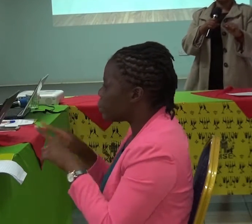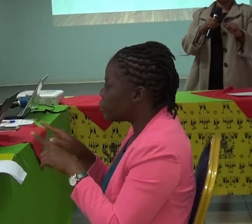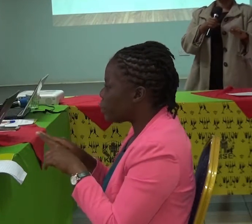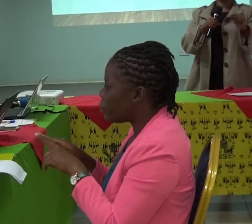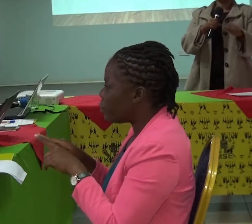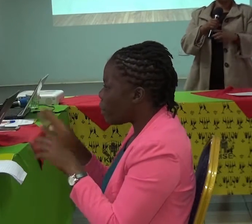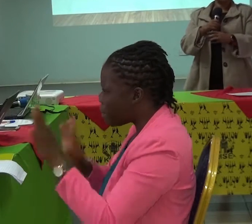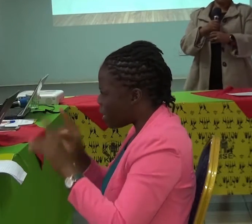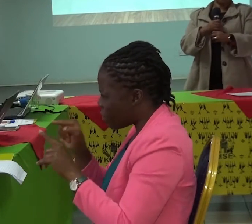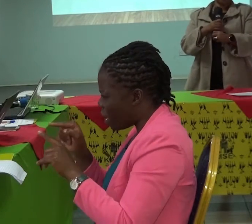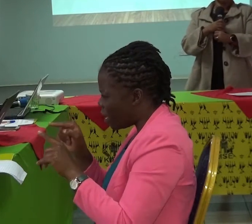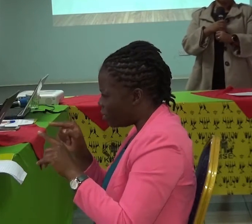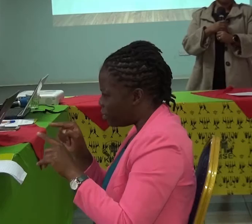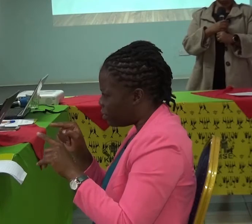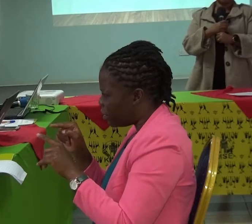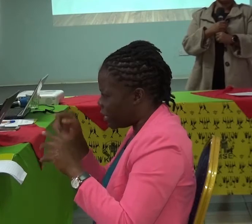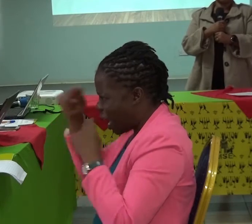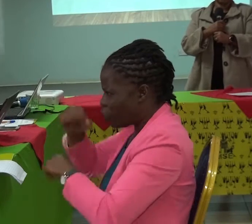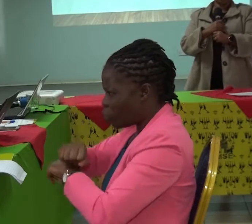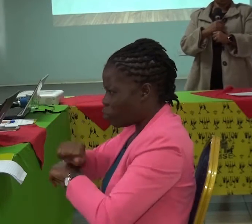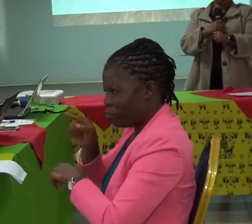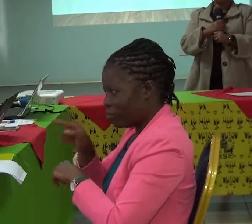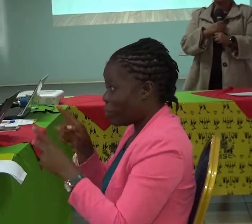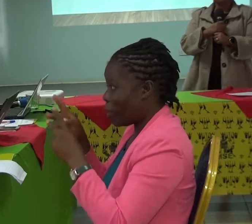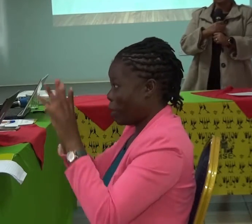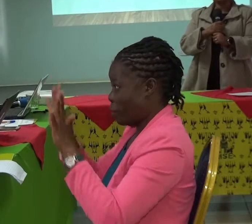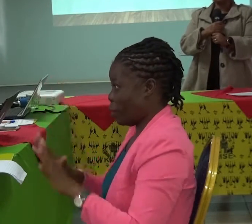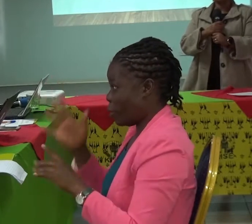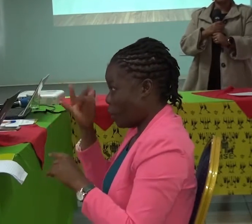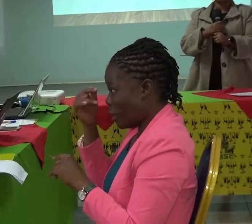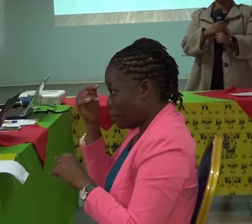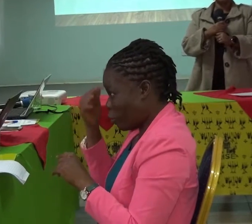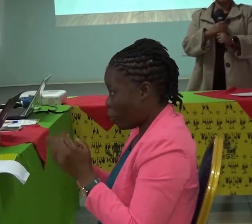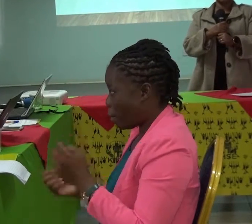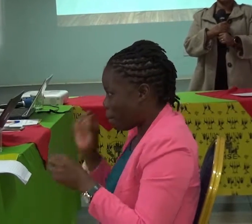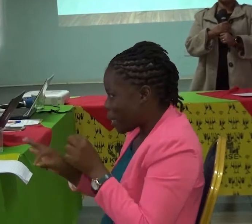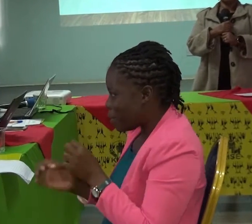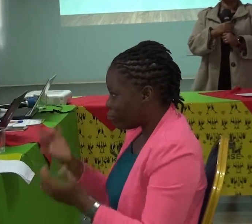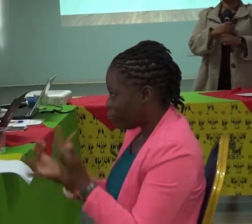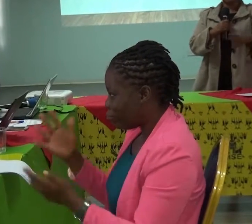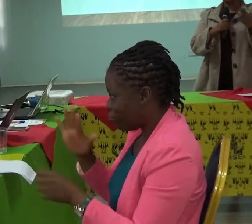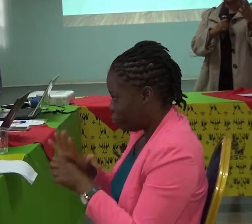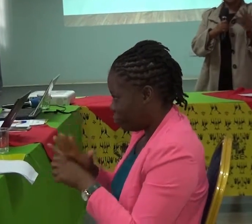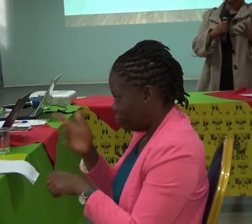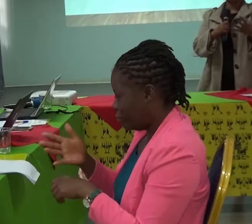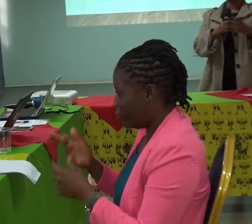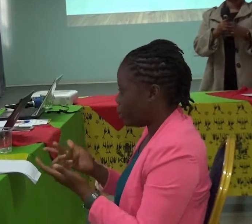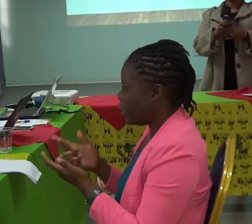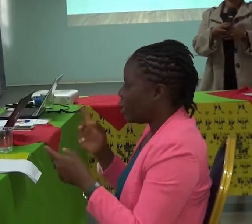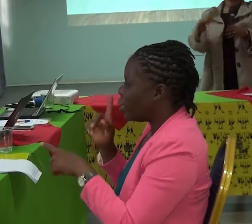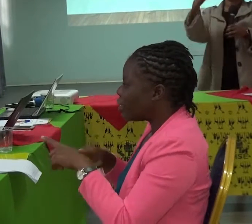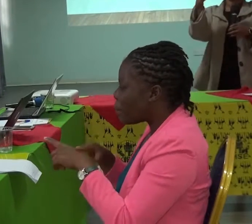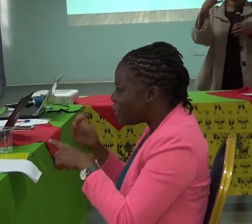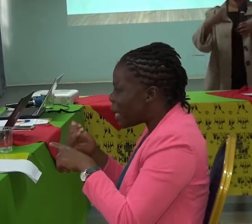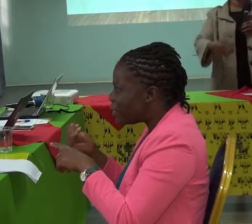secondary school, then the behavior management program becomes very critical. Dr. Ongera, I believe you'll agree with me in this. Because at adolescent, we